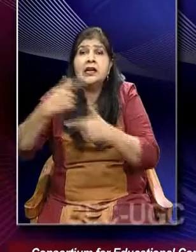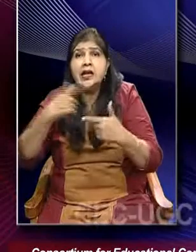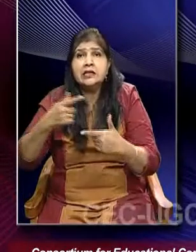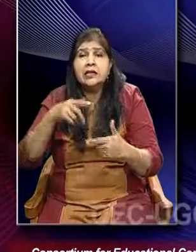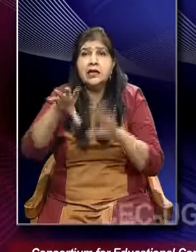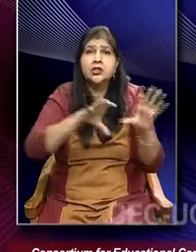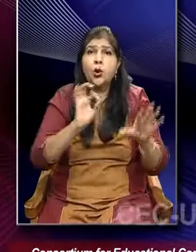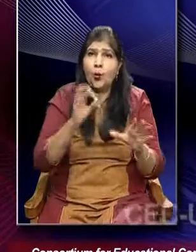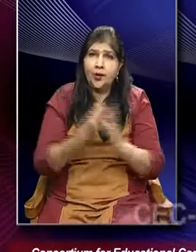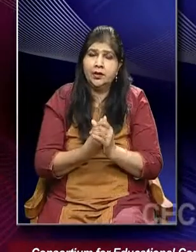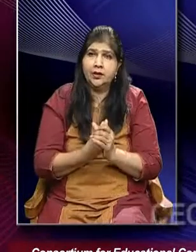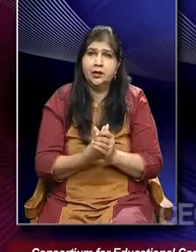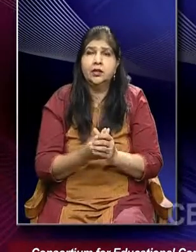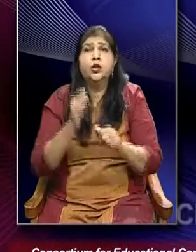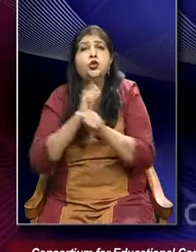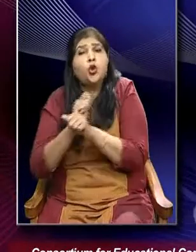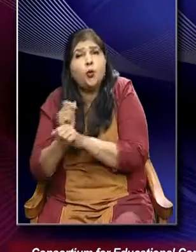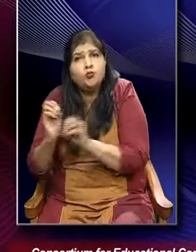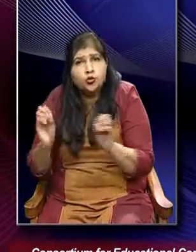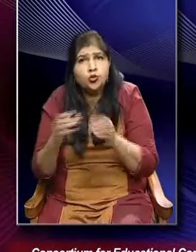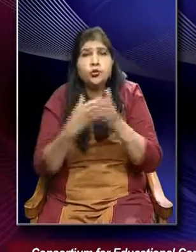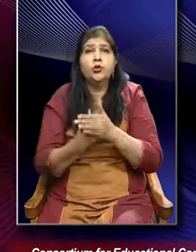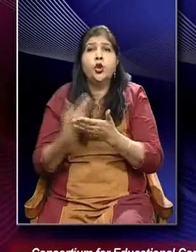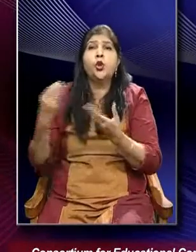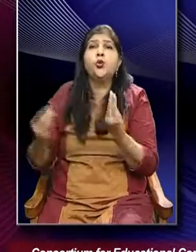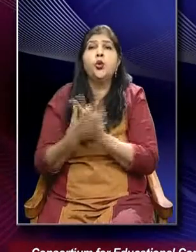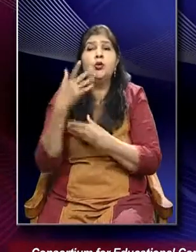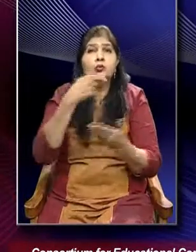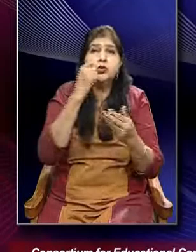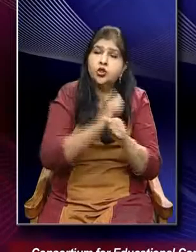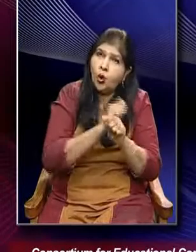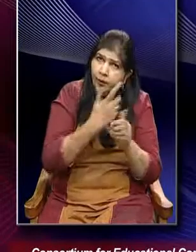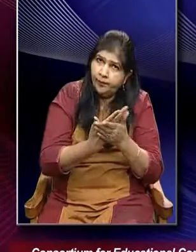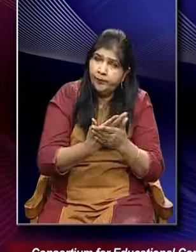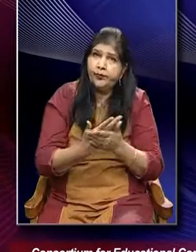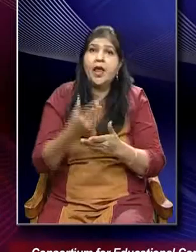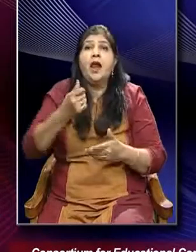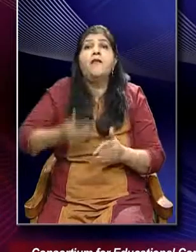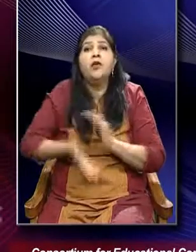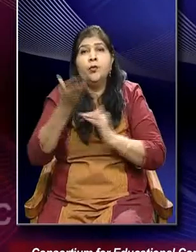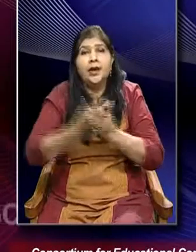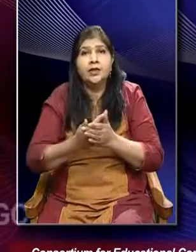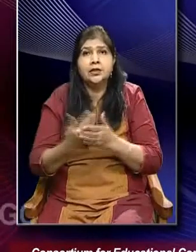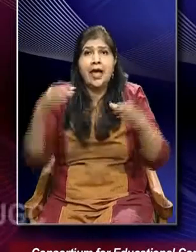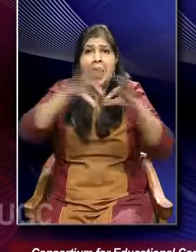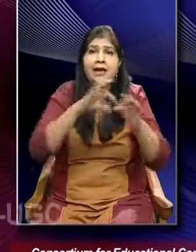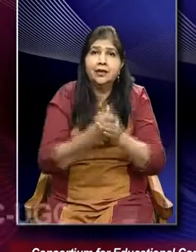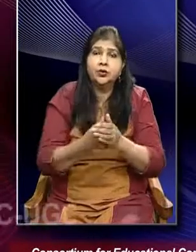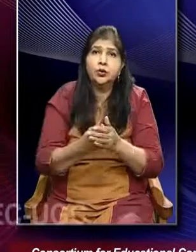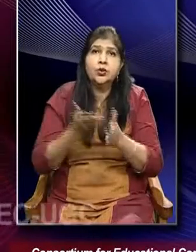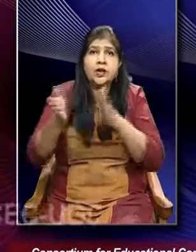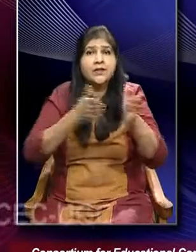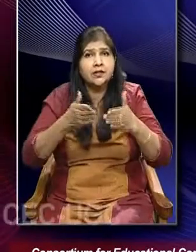organizations, from job creation to revenue creation to adding to diversity of choices